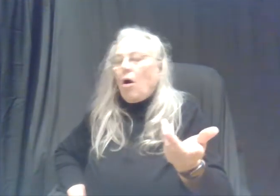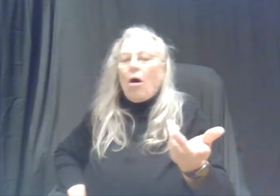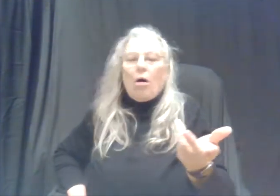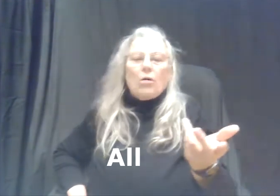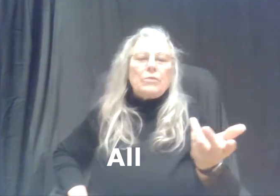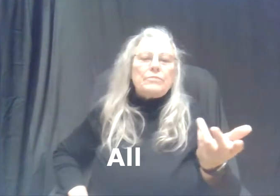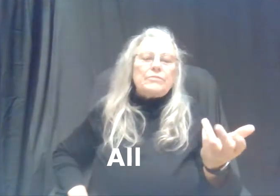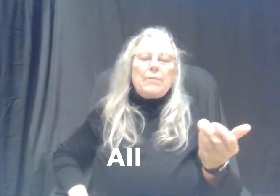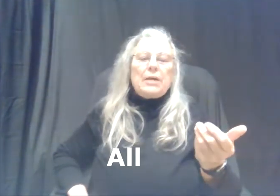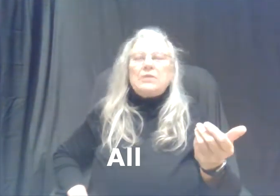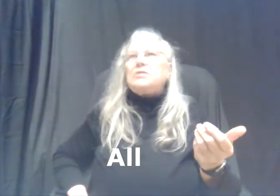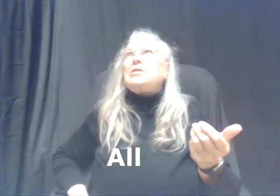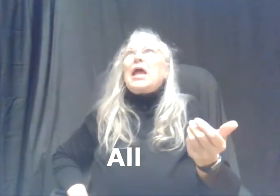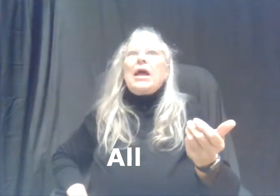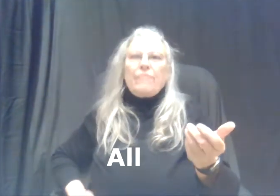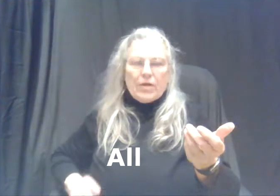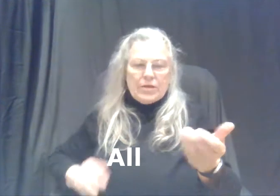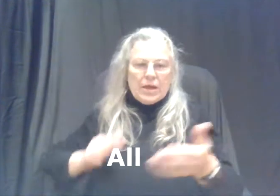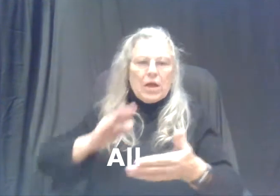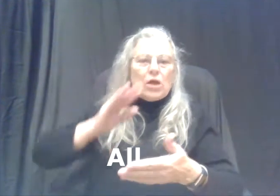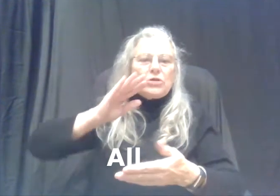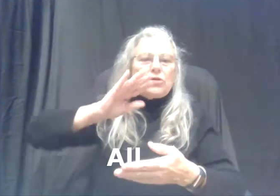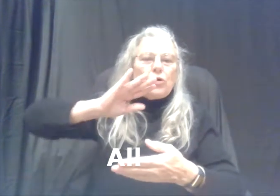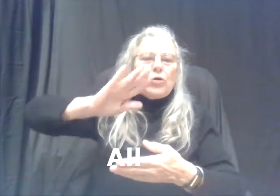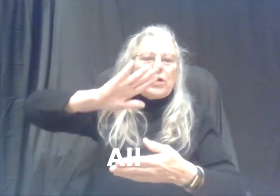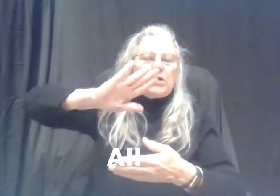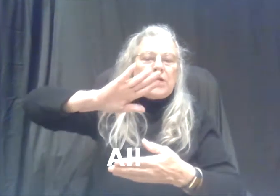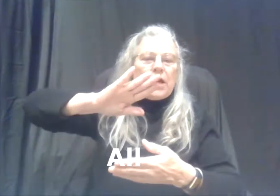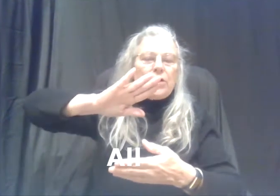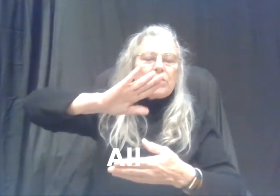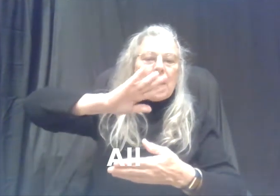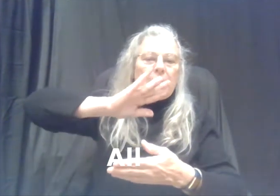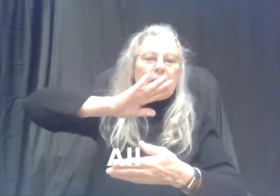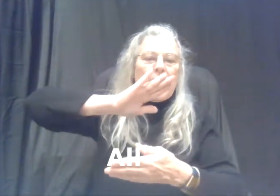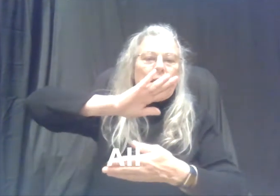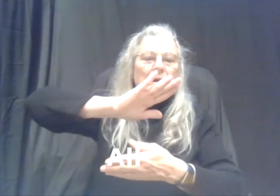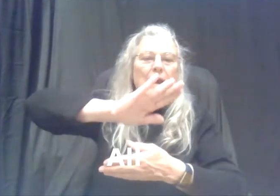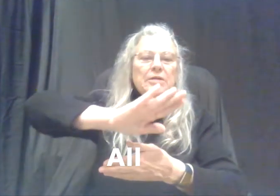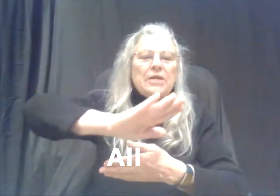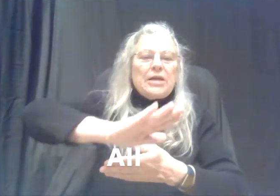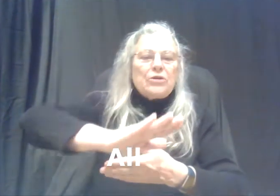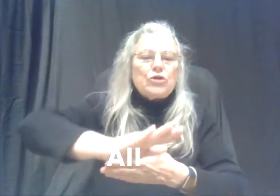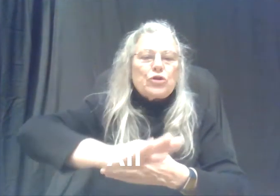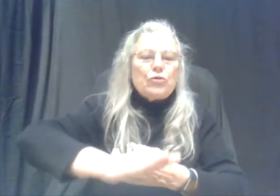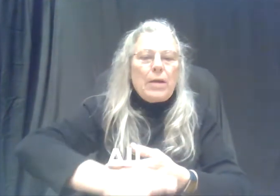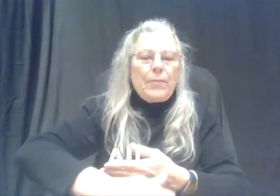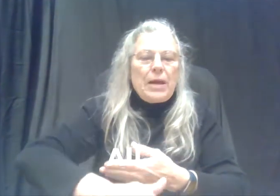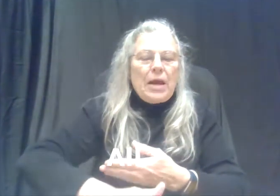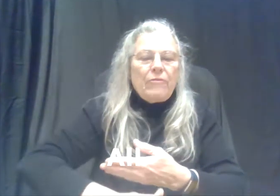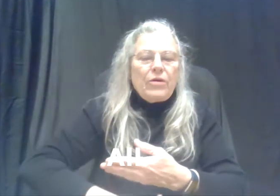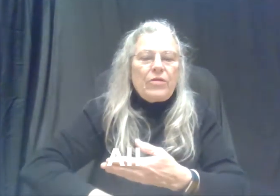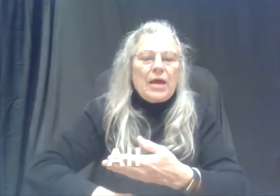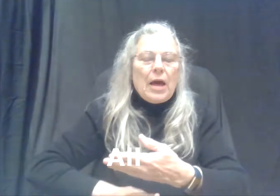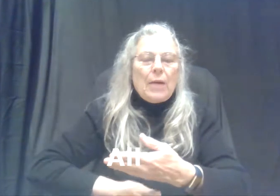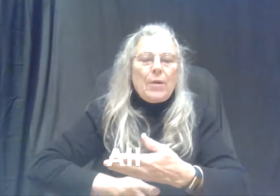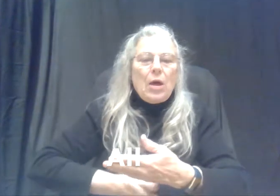All, that means everything. So you're going to take your dominant hand, and it's like you're scraping everything up,